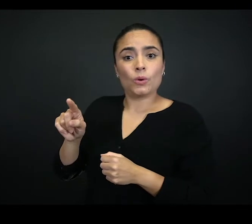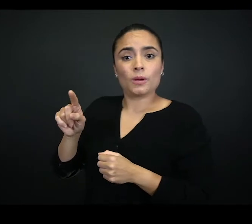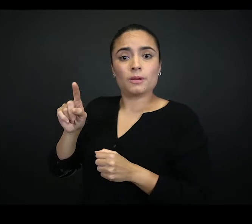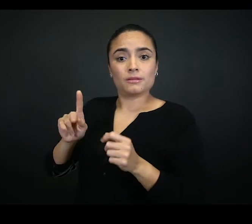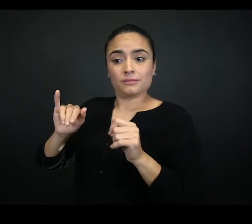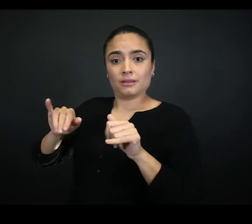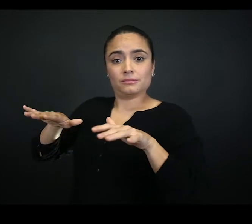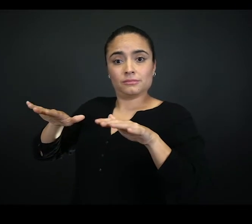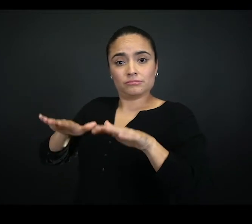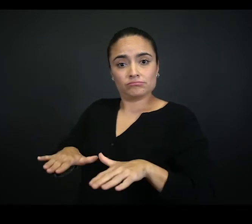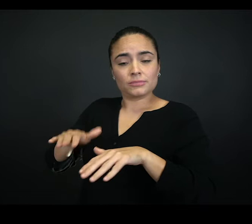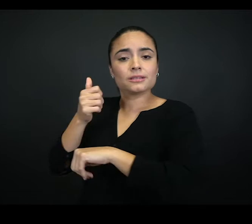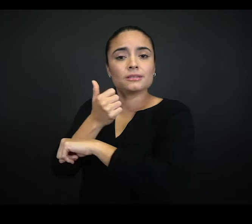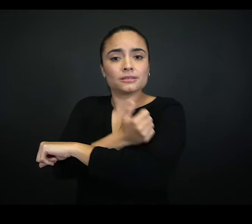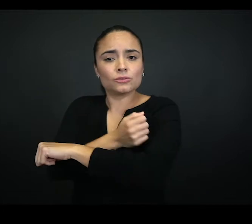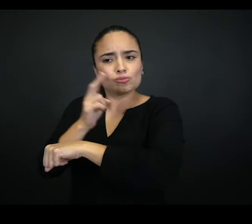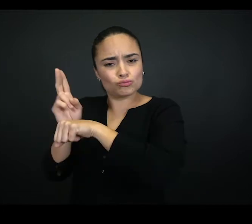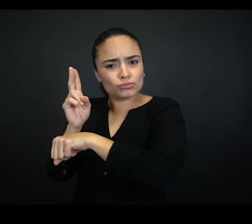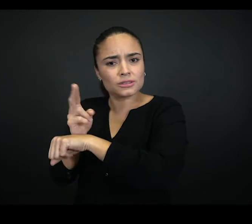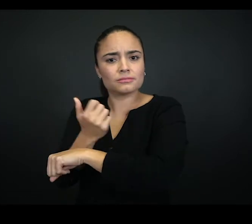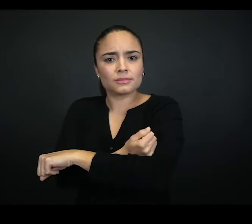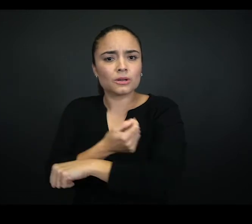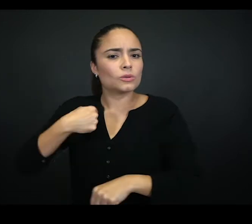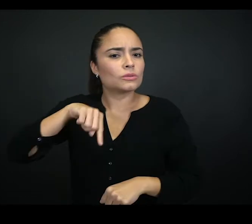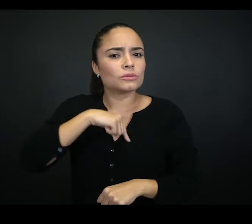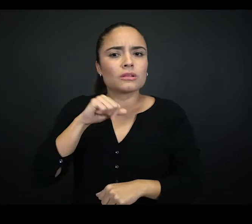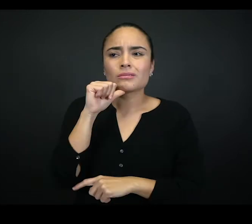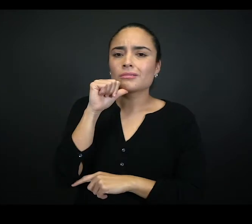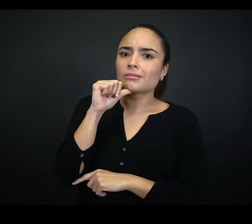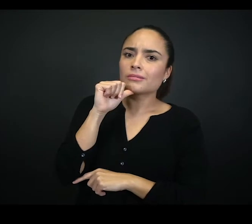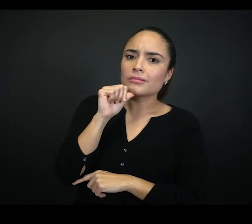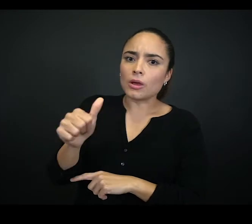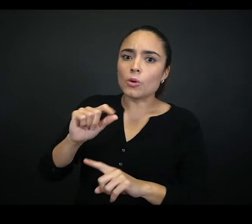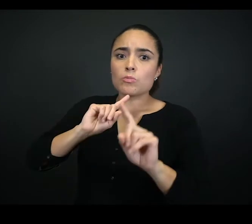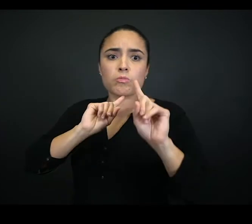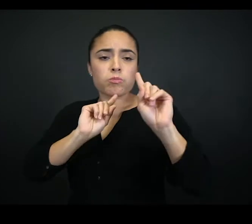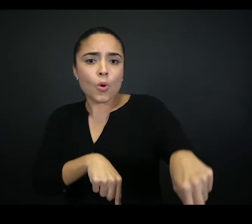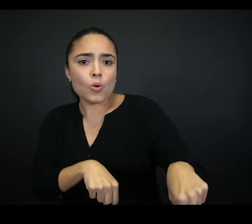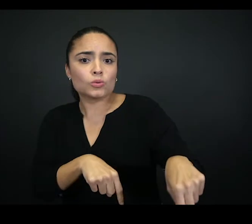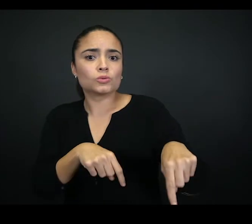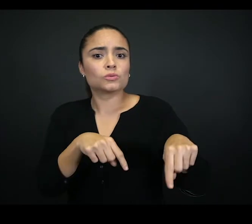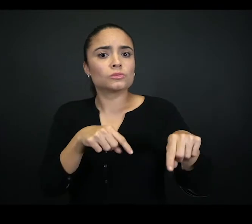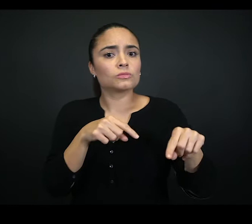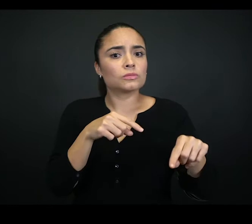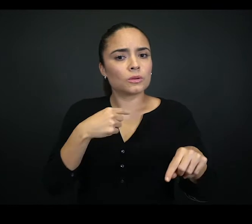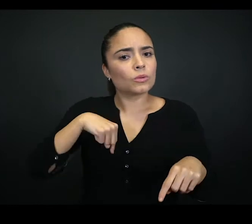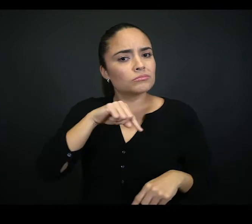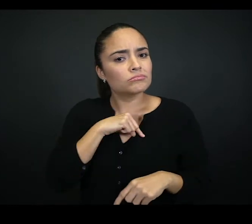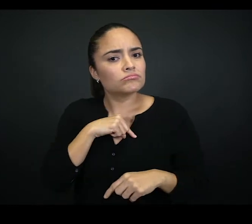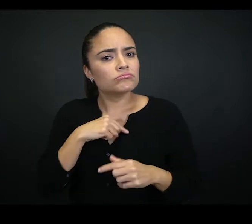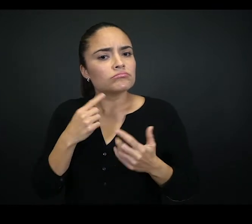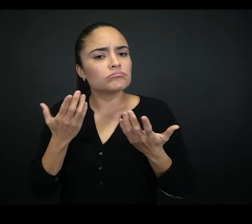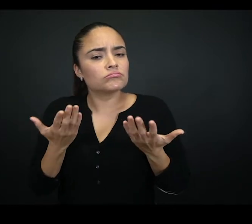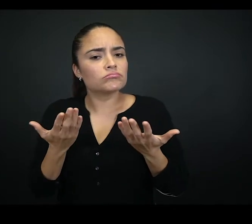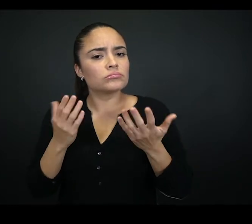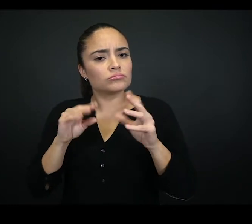enforcement response. So people really reaching out and creating these services and saying, this is what we need to